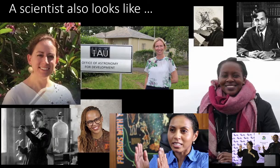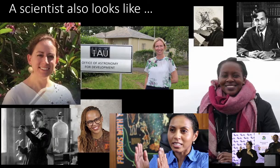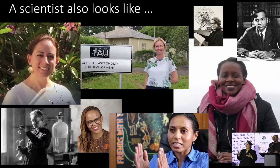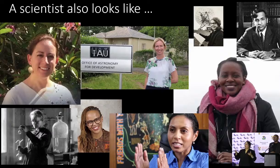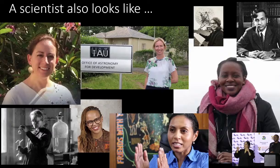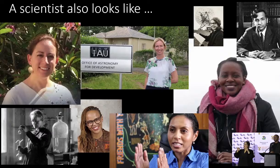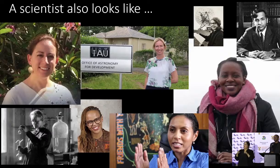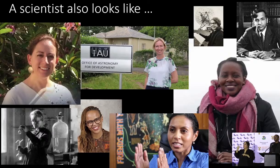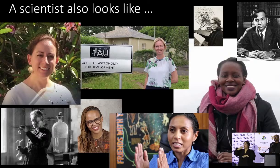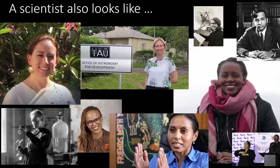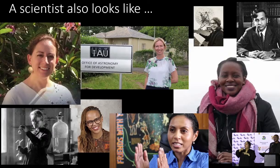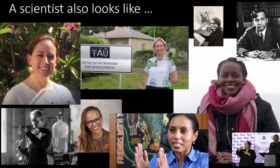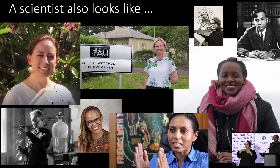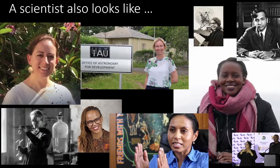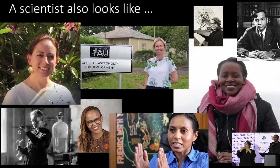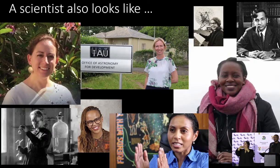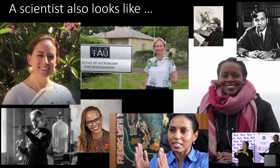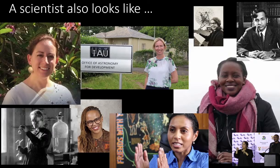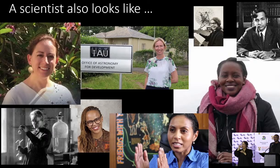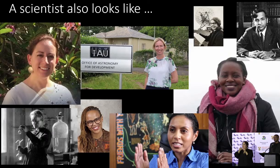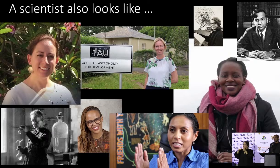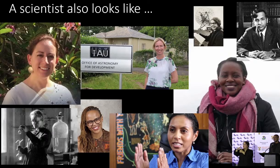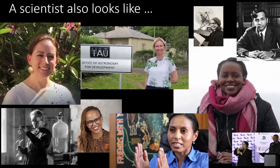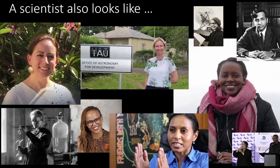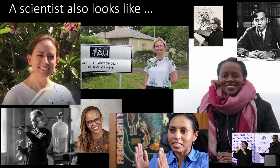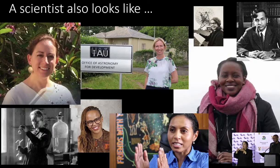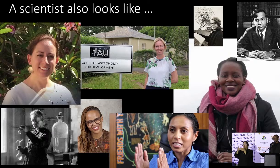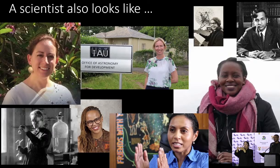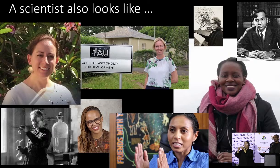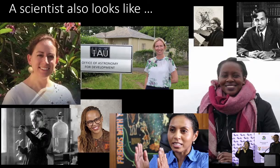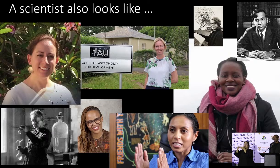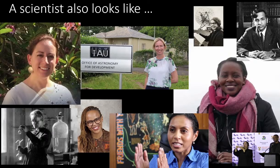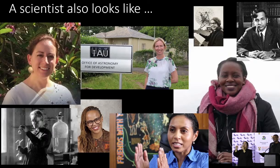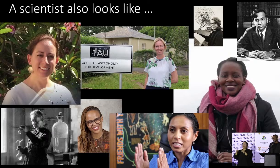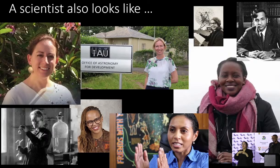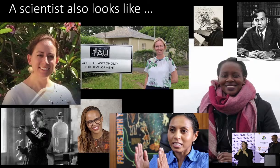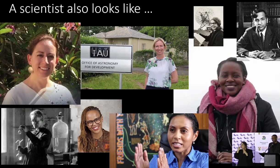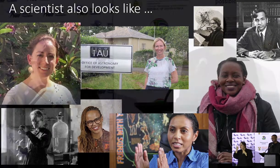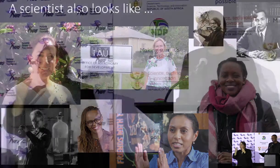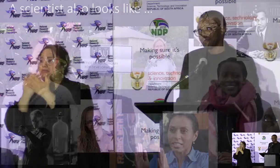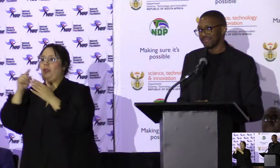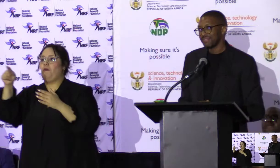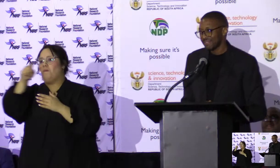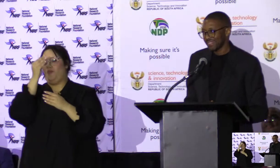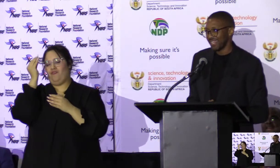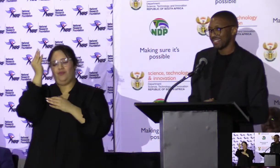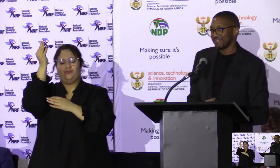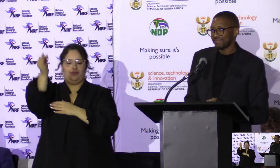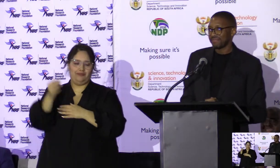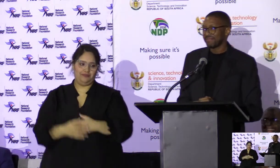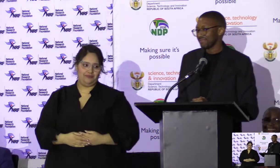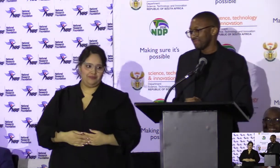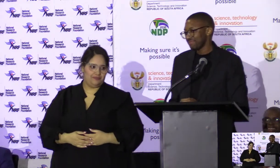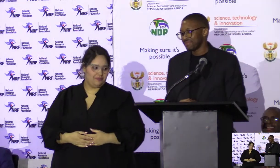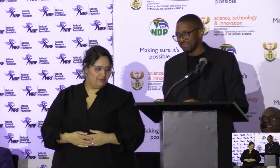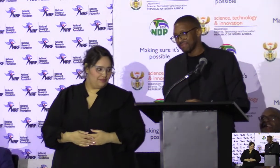that you can be one day the face of a scientist. And I hope to see some of you in the near future at the university.